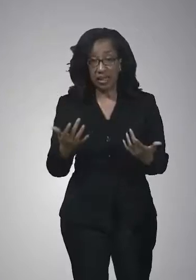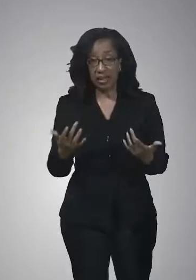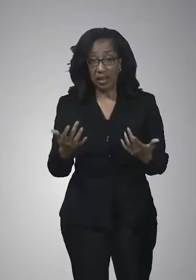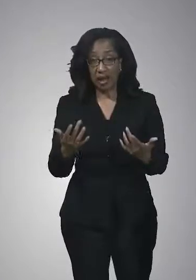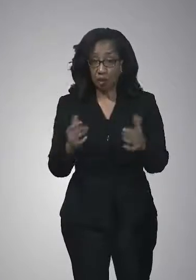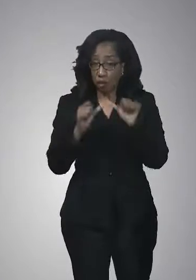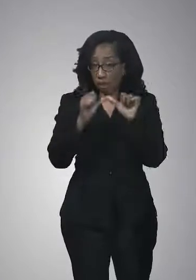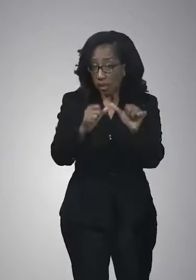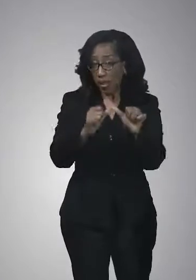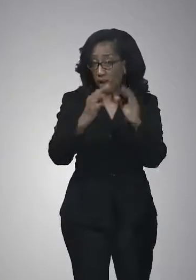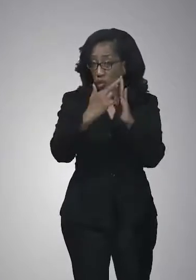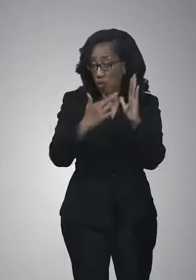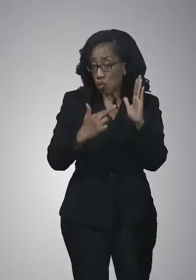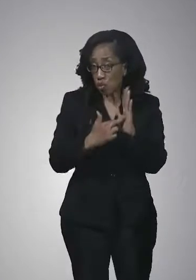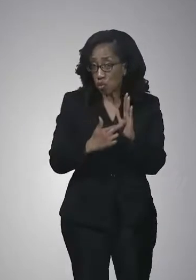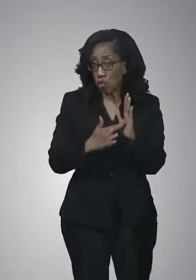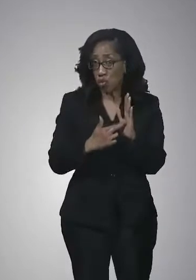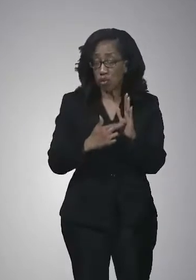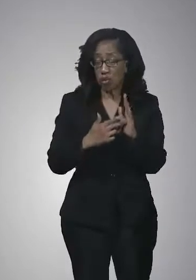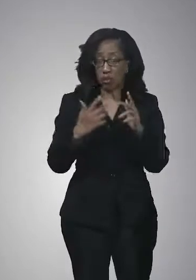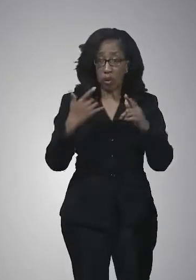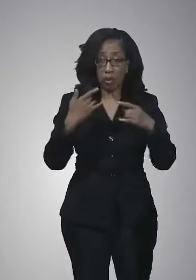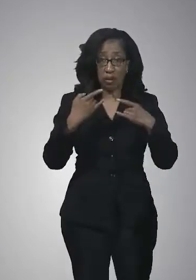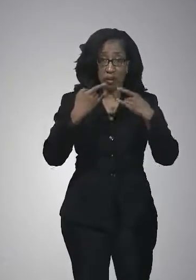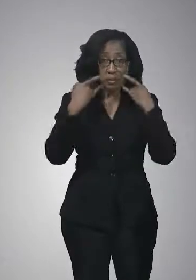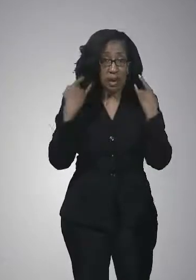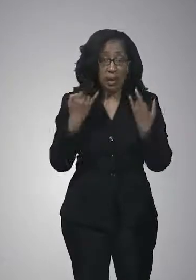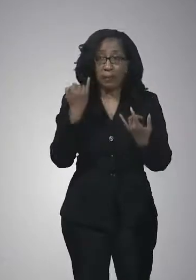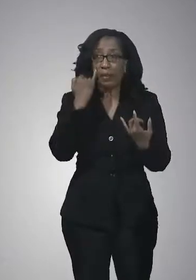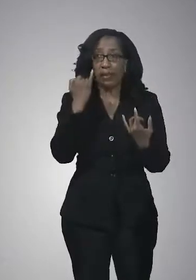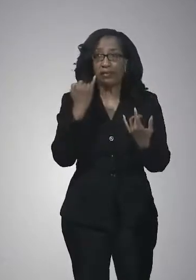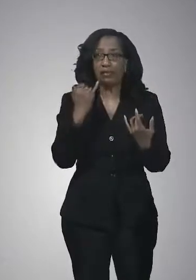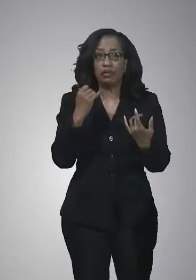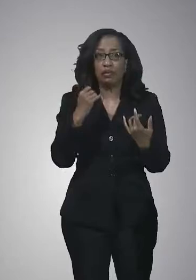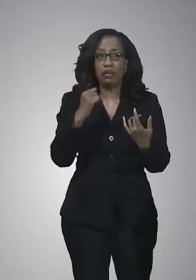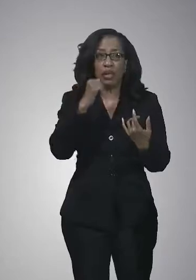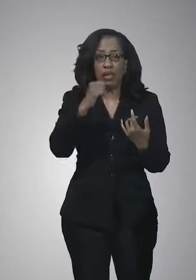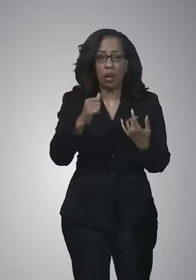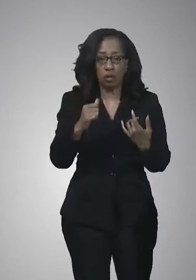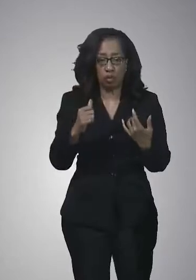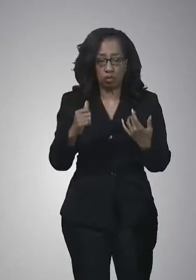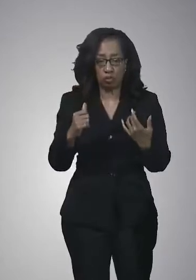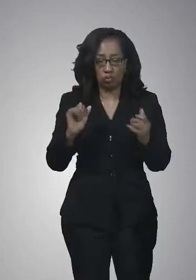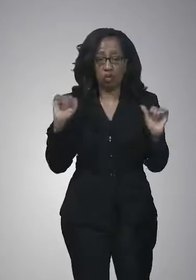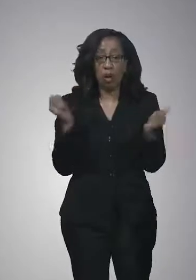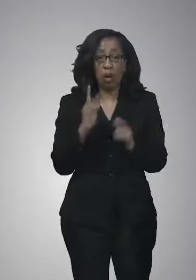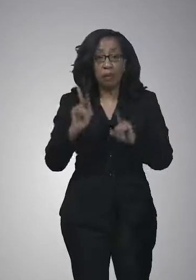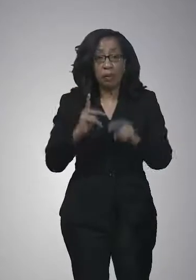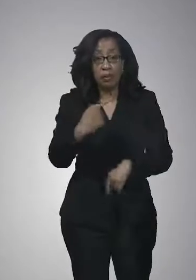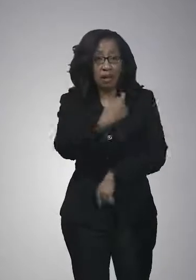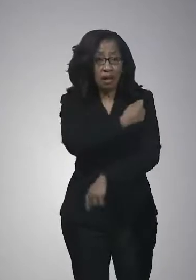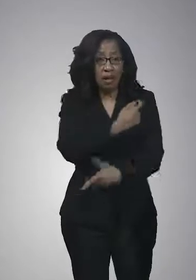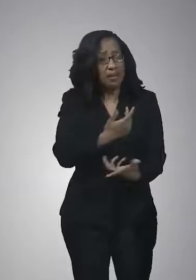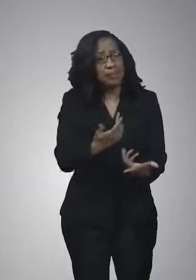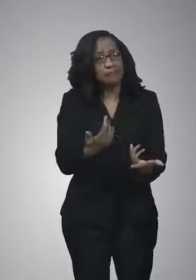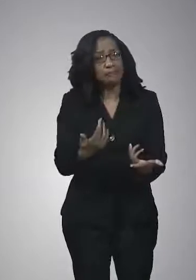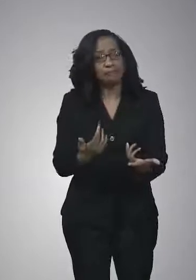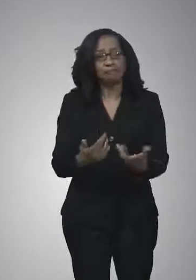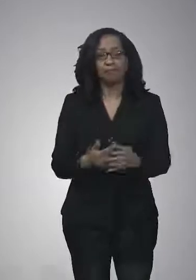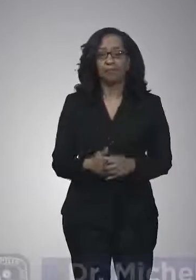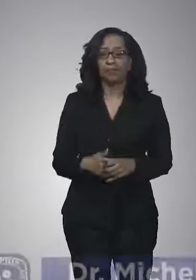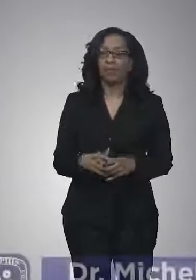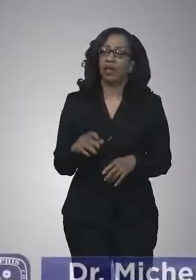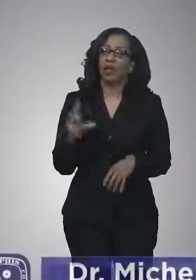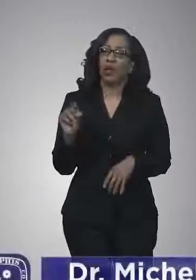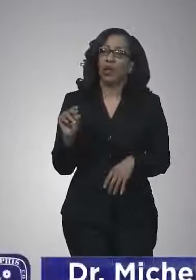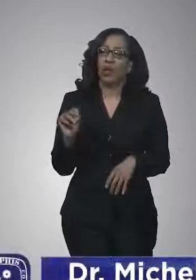mandates even if we don't approach like full vaccination or full infection? No, I